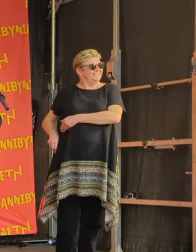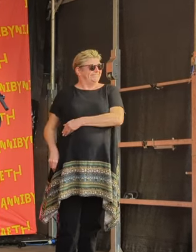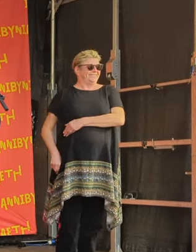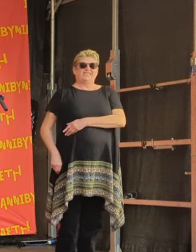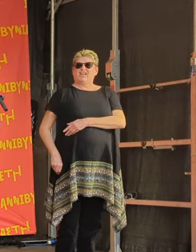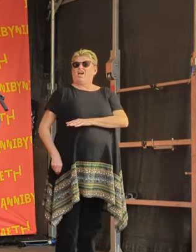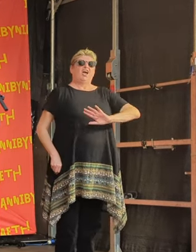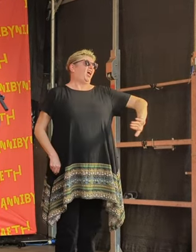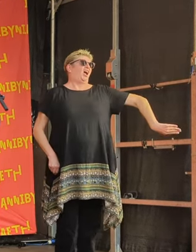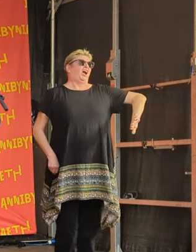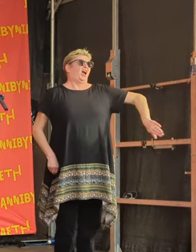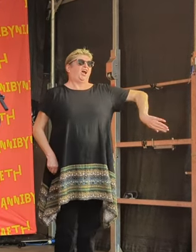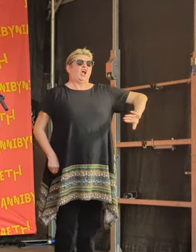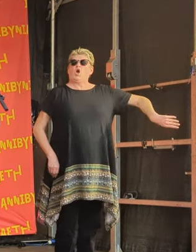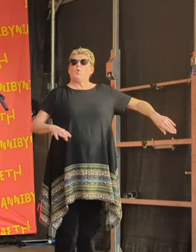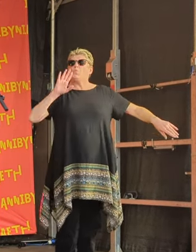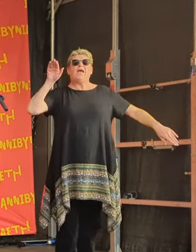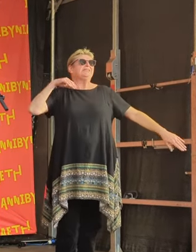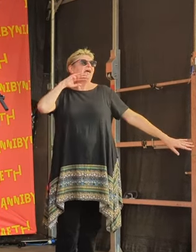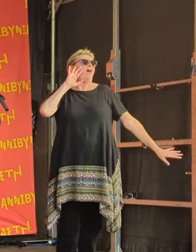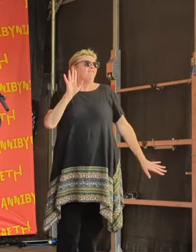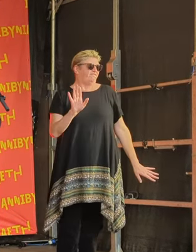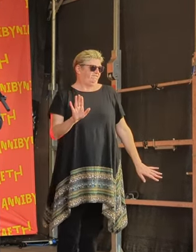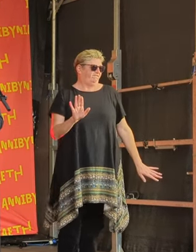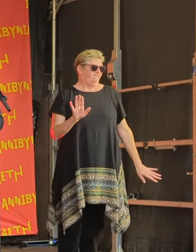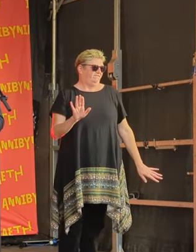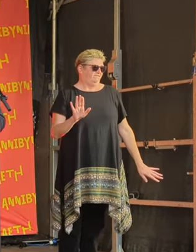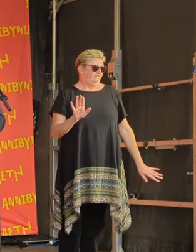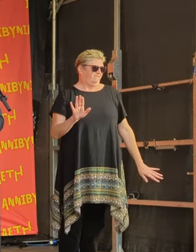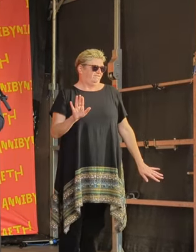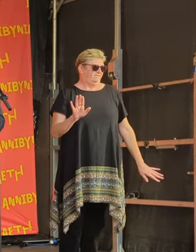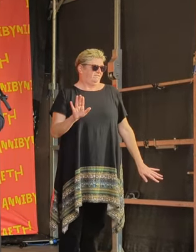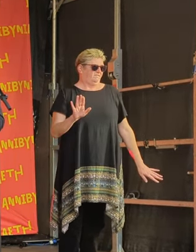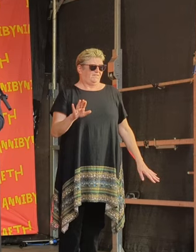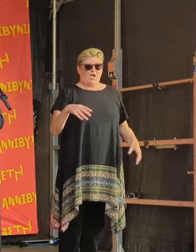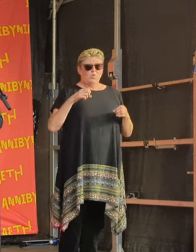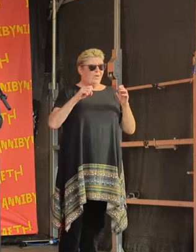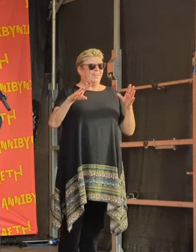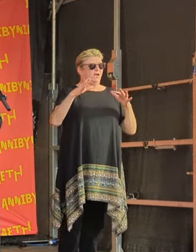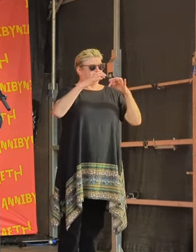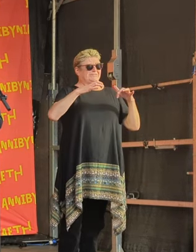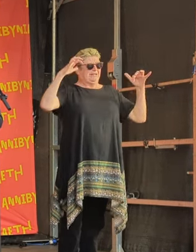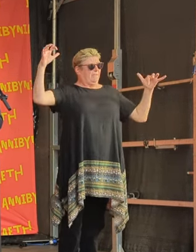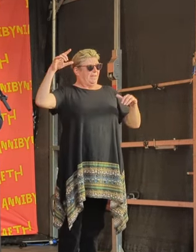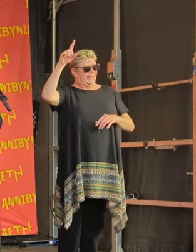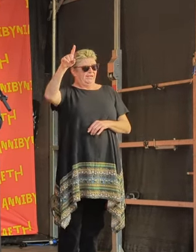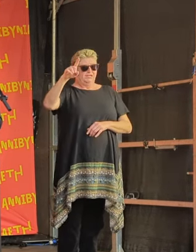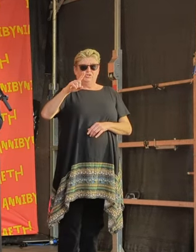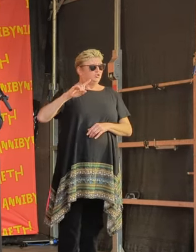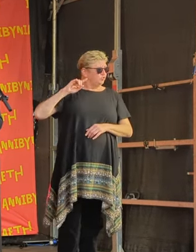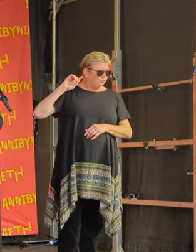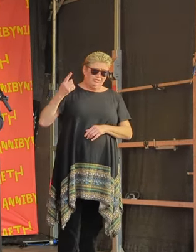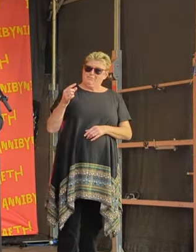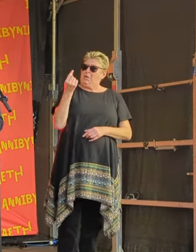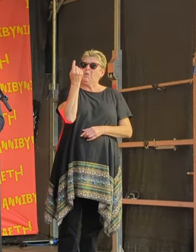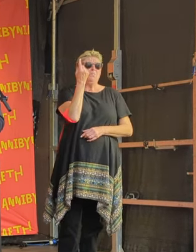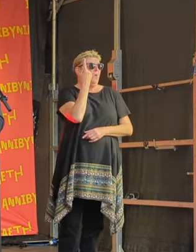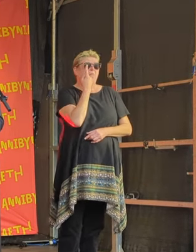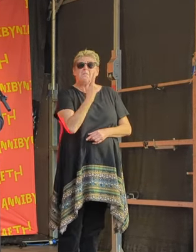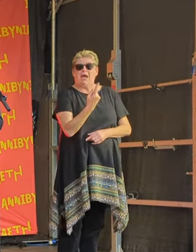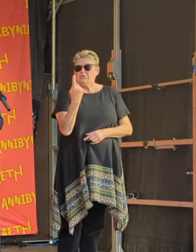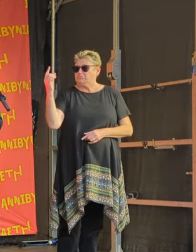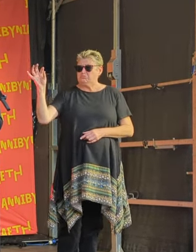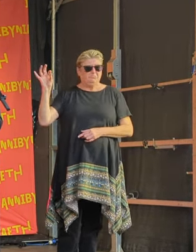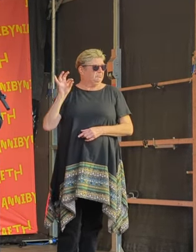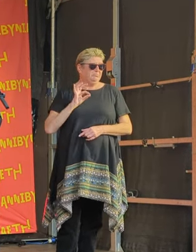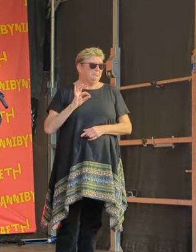that Wales was already being adequately funded. And without our National Assembly stand, we wouldn't have had a brass farthing of